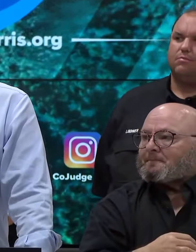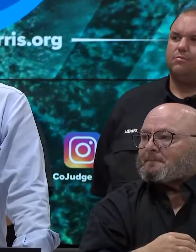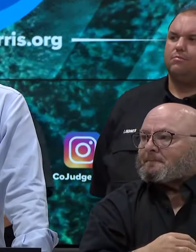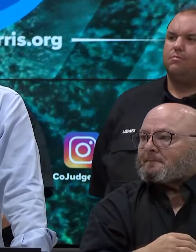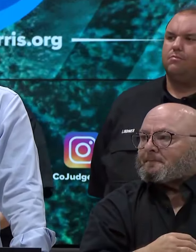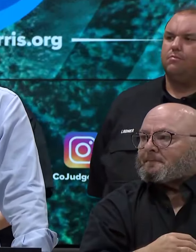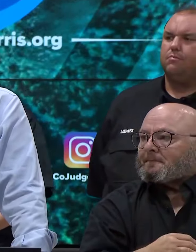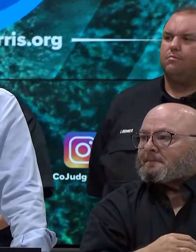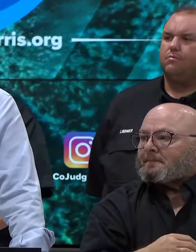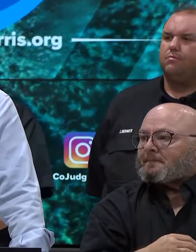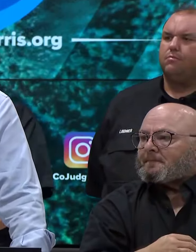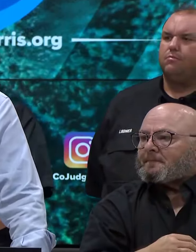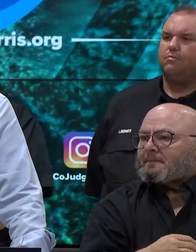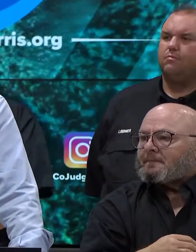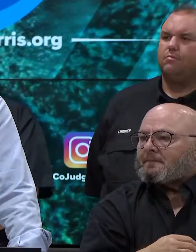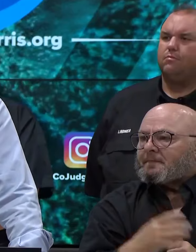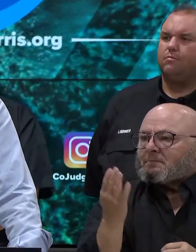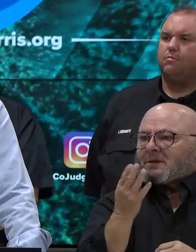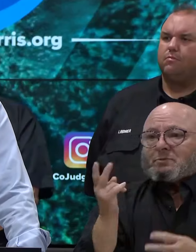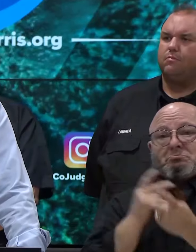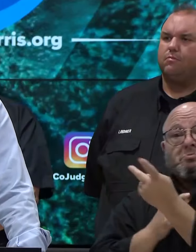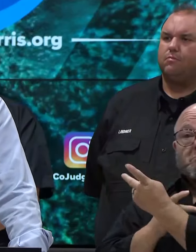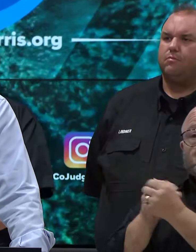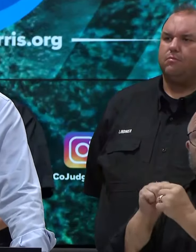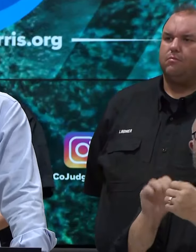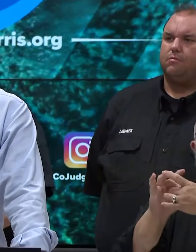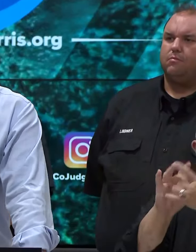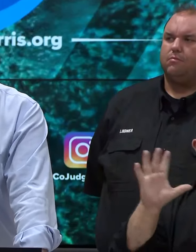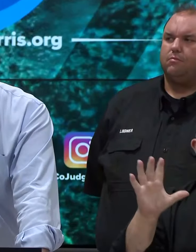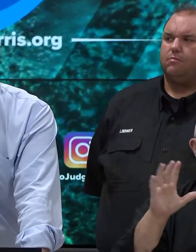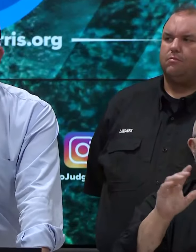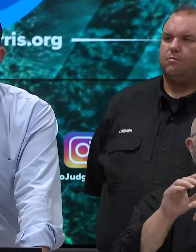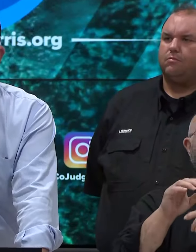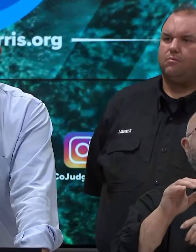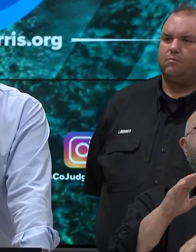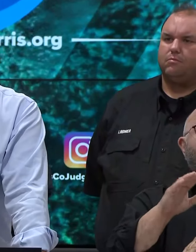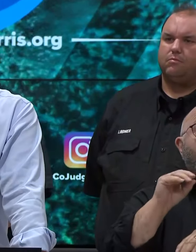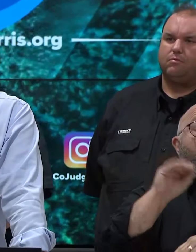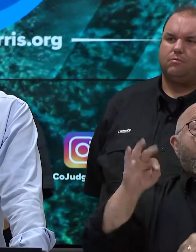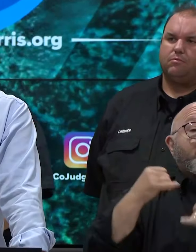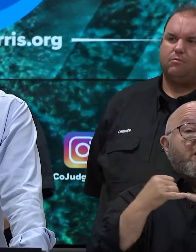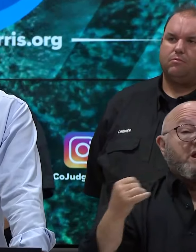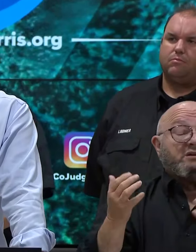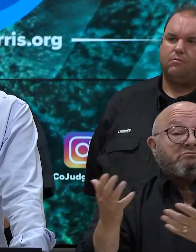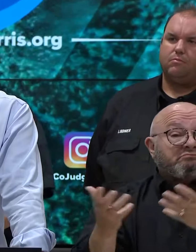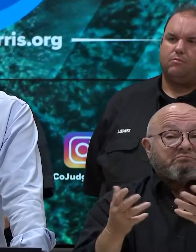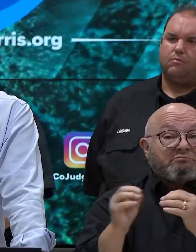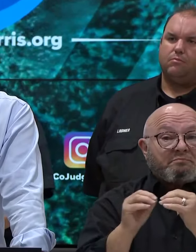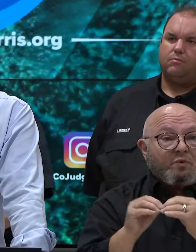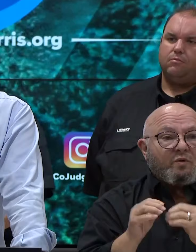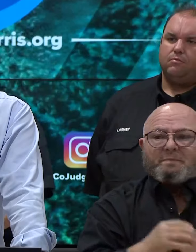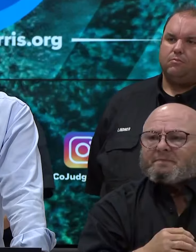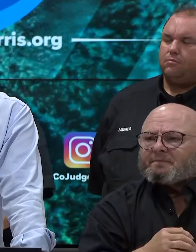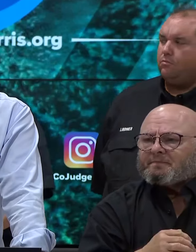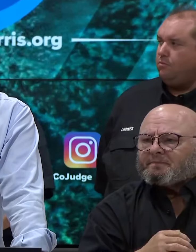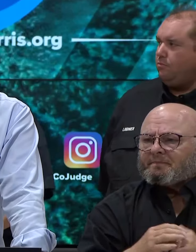maybe you two can connect offline and get an answer. Yes, ma'am.